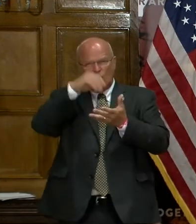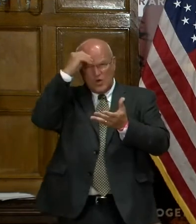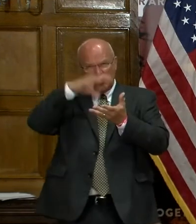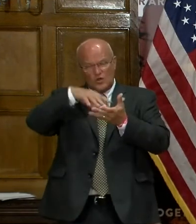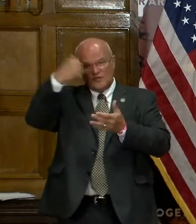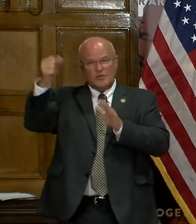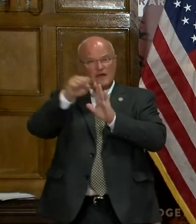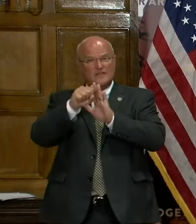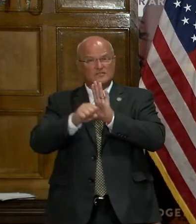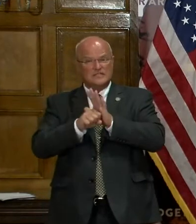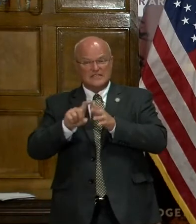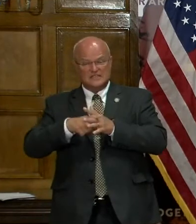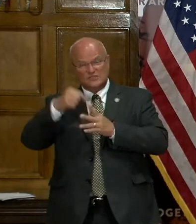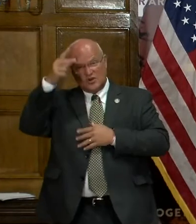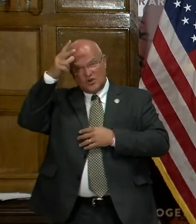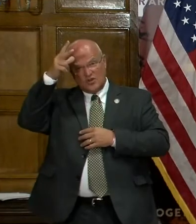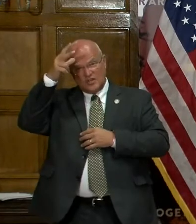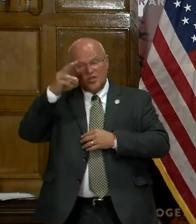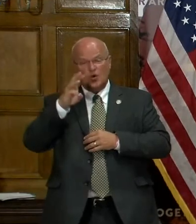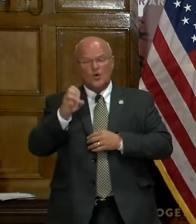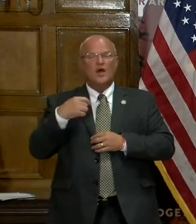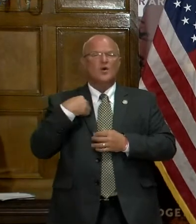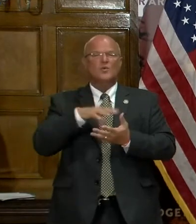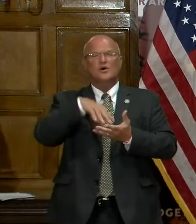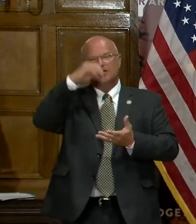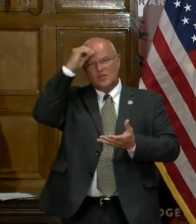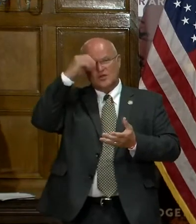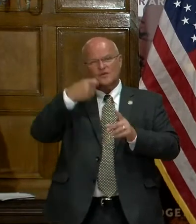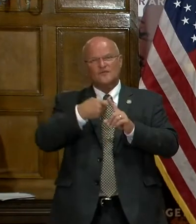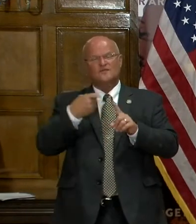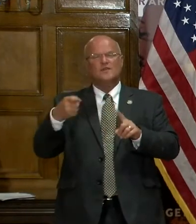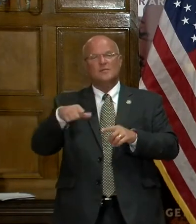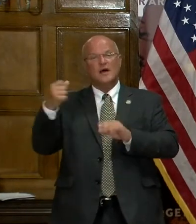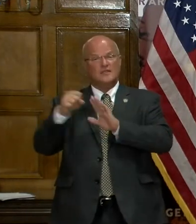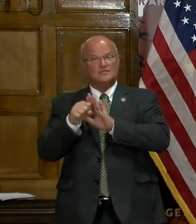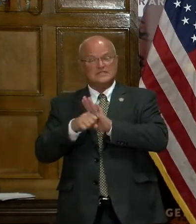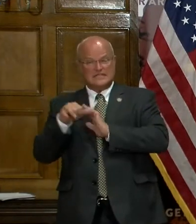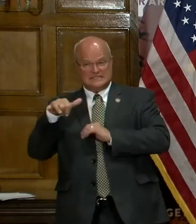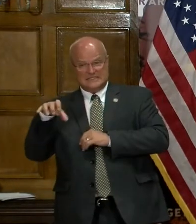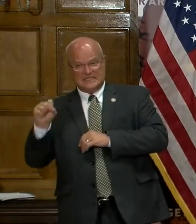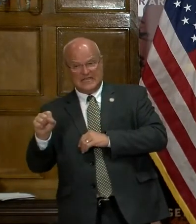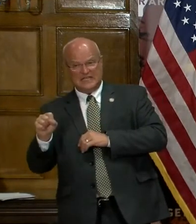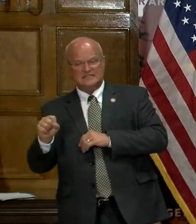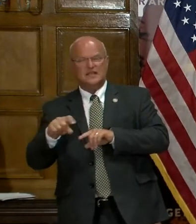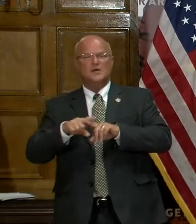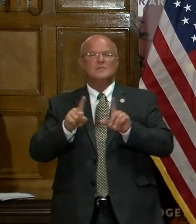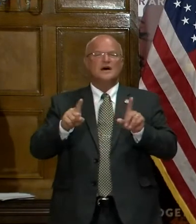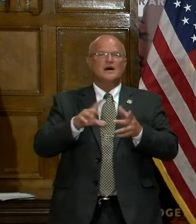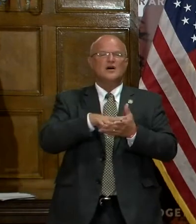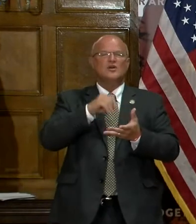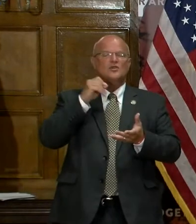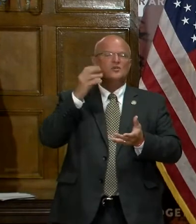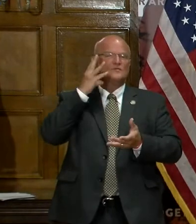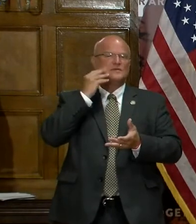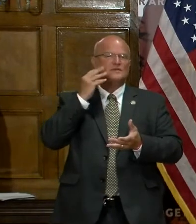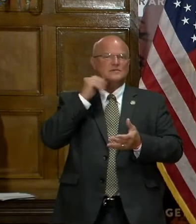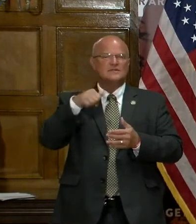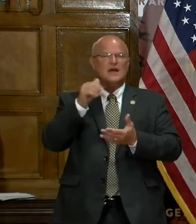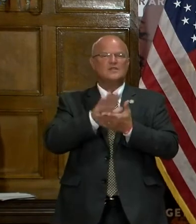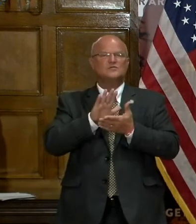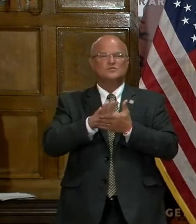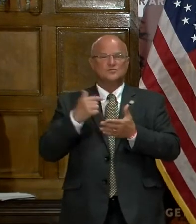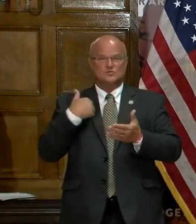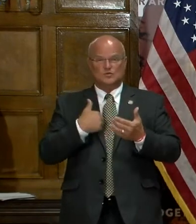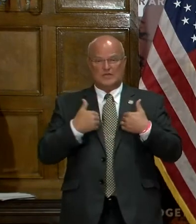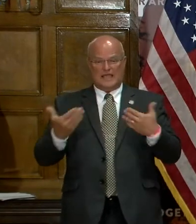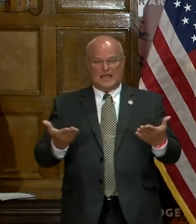other states that start early? Well, we'll learn from other states, but we will also learn from the experience of some of the other schools that